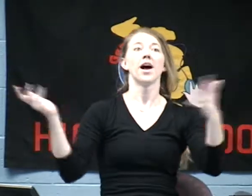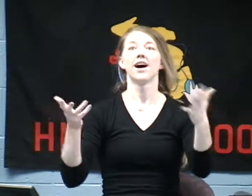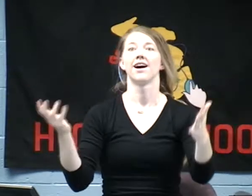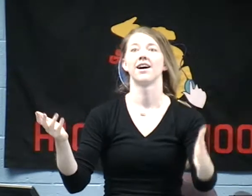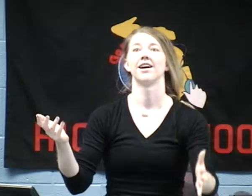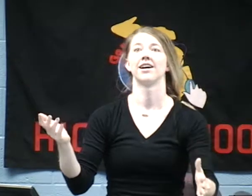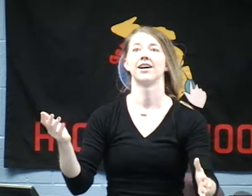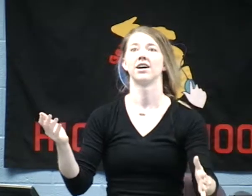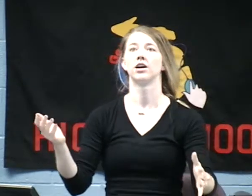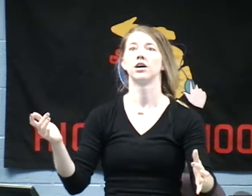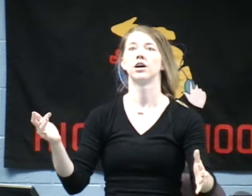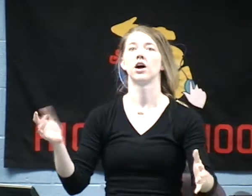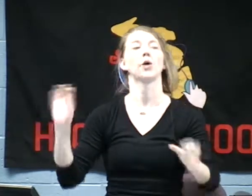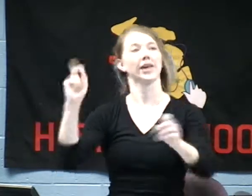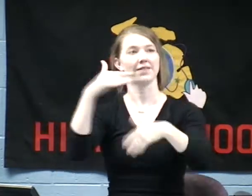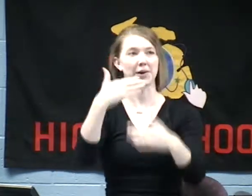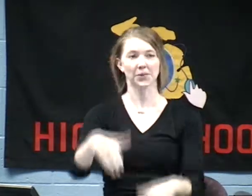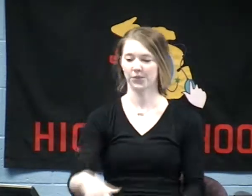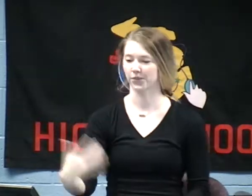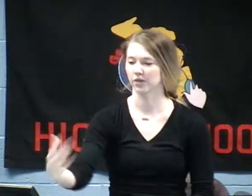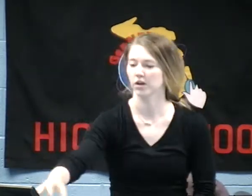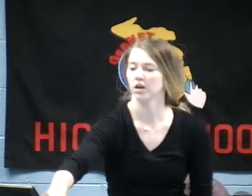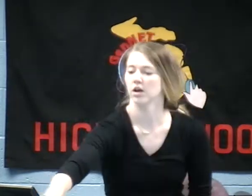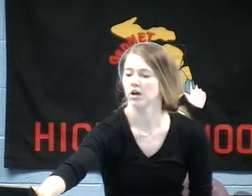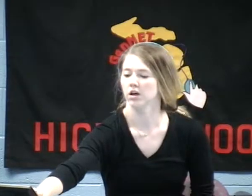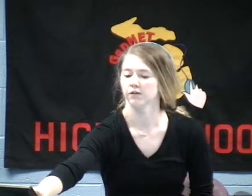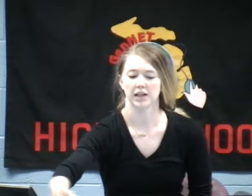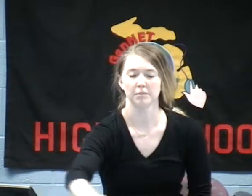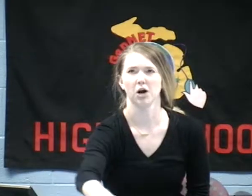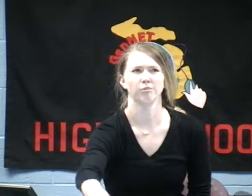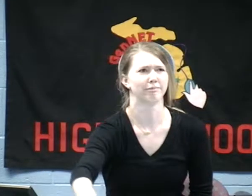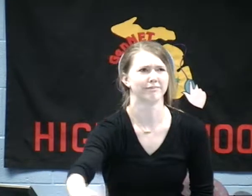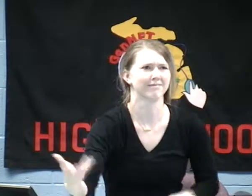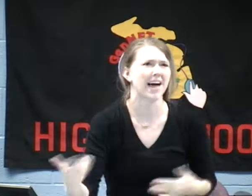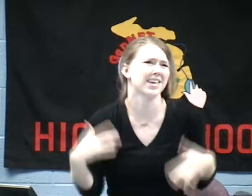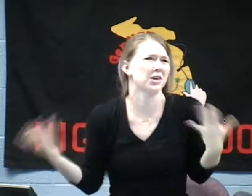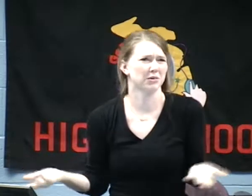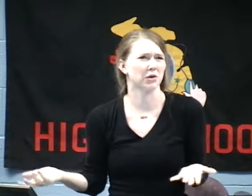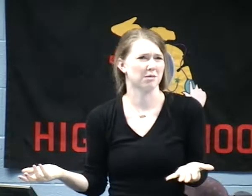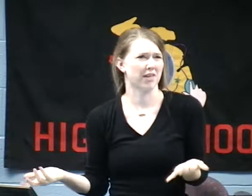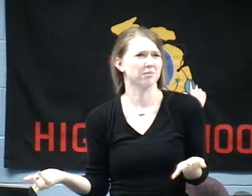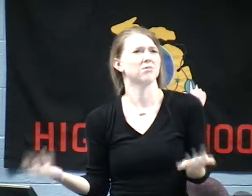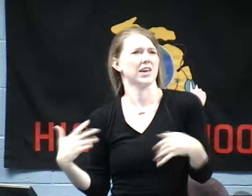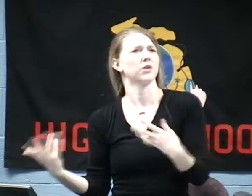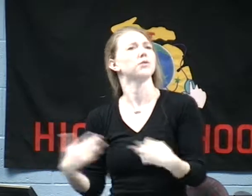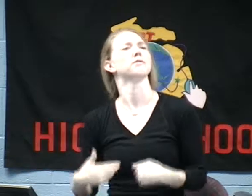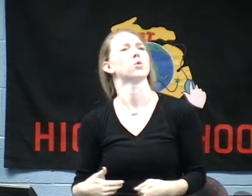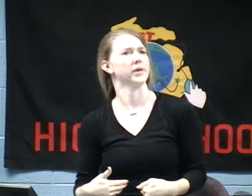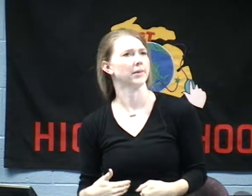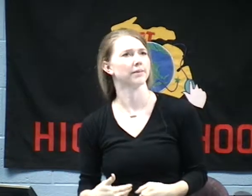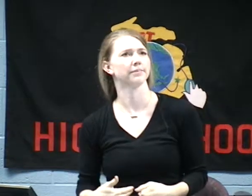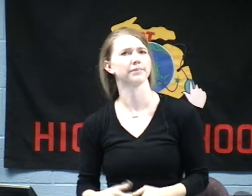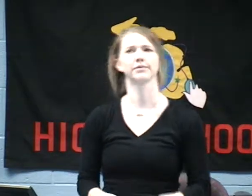What? Okay, thank you for letting me know. Not thank you for going to the bathroom. Thank you for informing me.